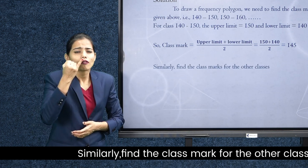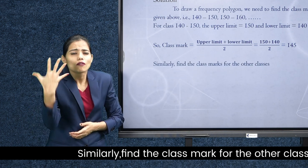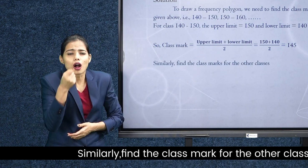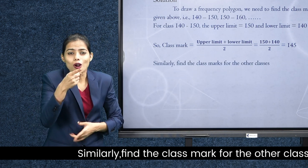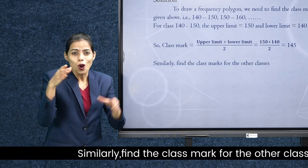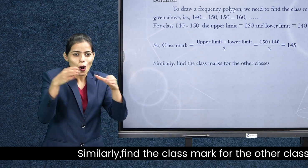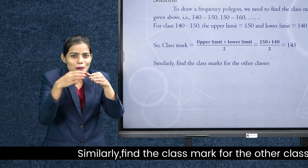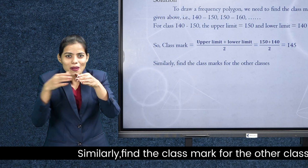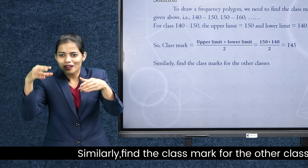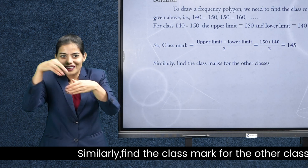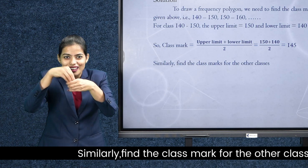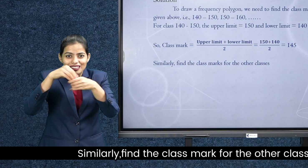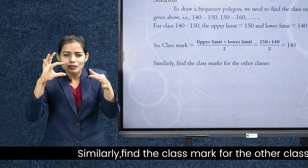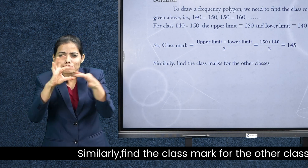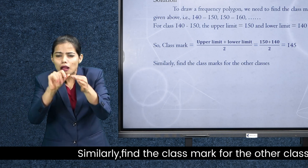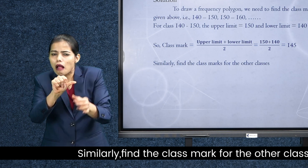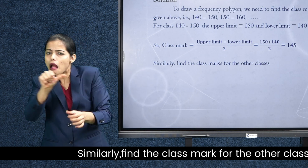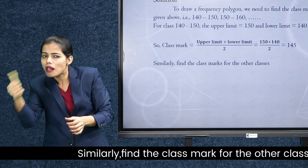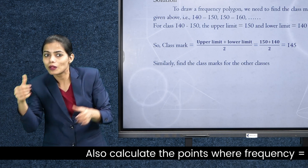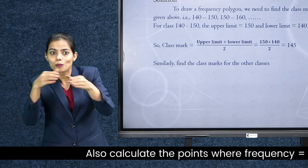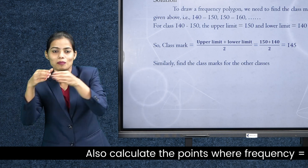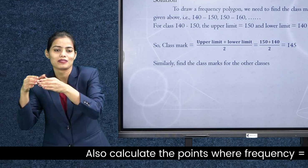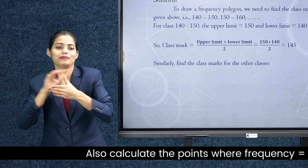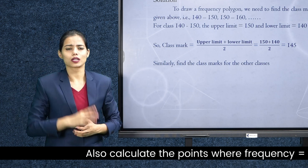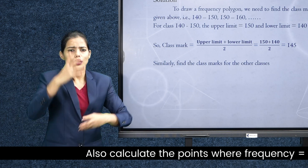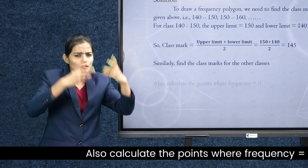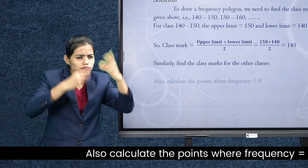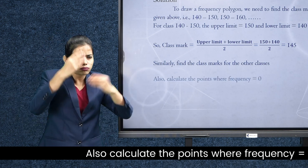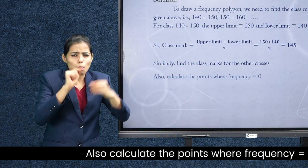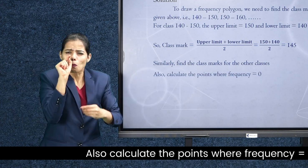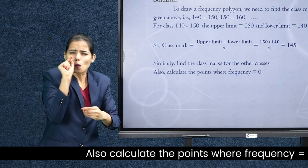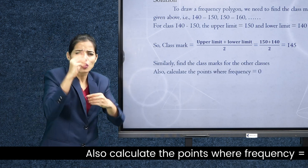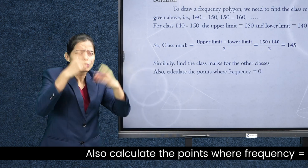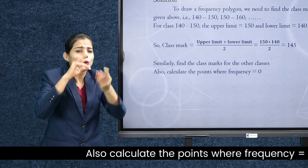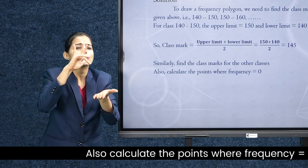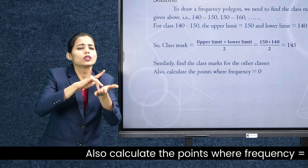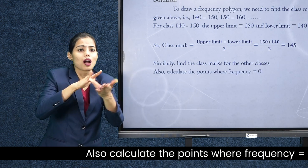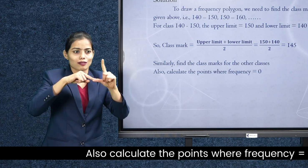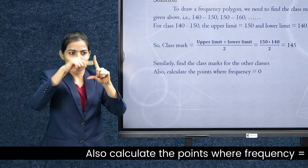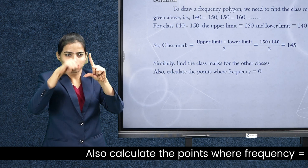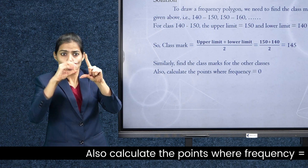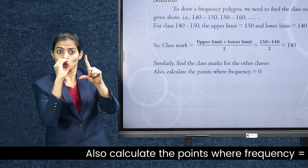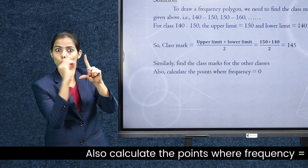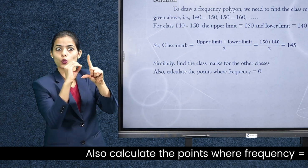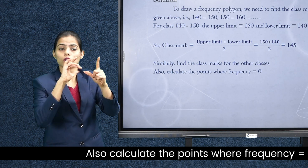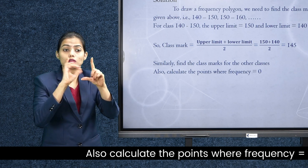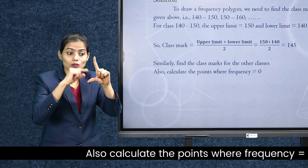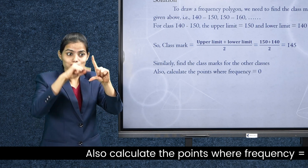Similarly, find the class mark for the other classes. Also calculate the points where frequency is equal to